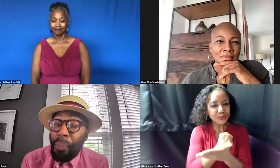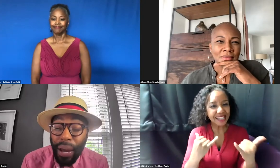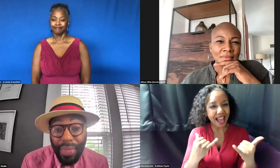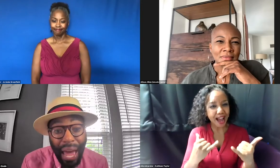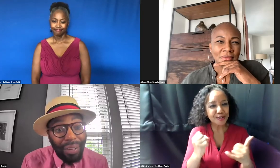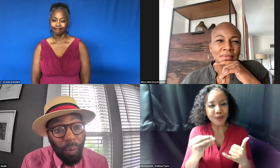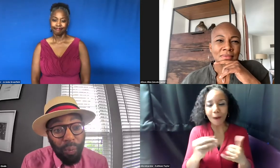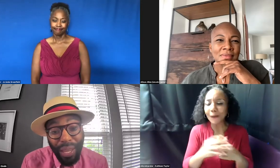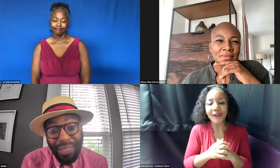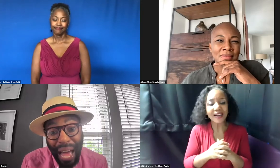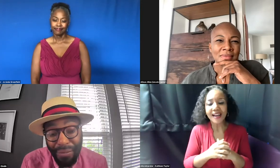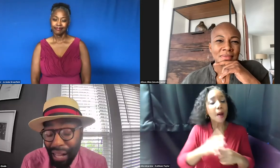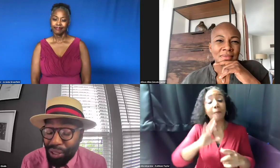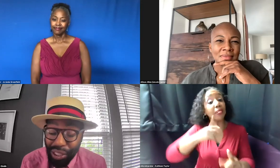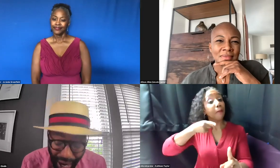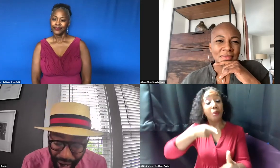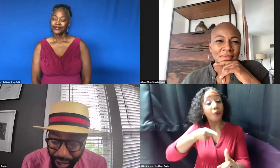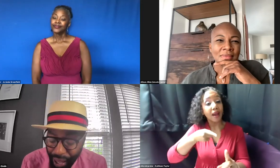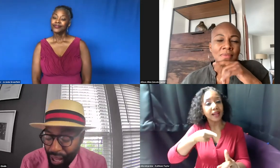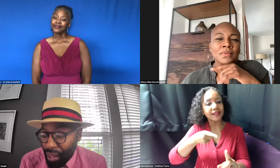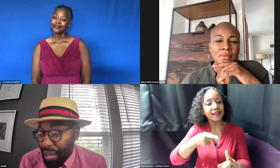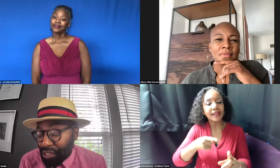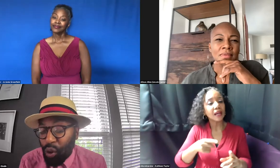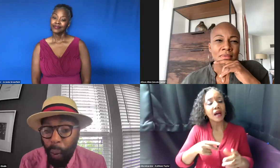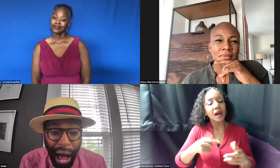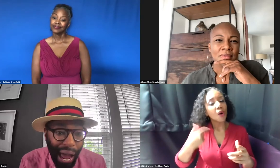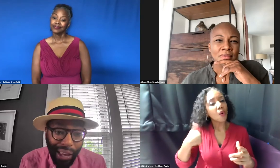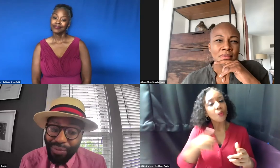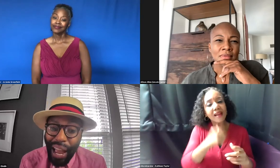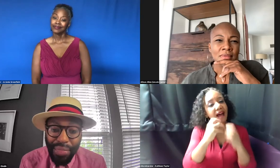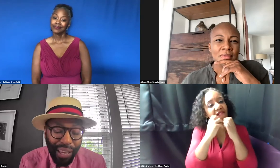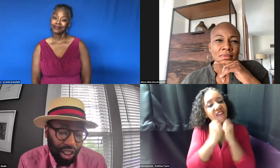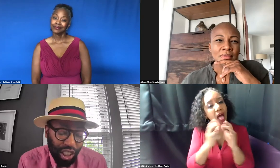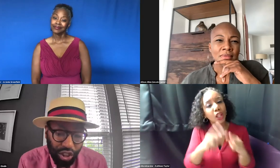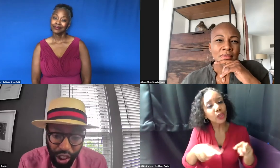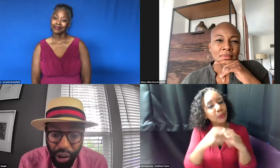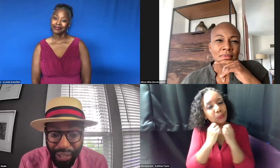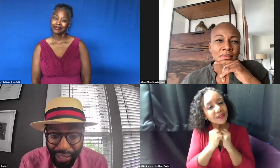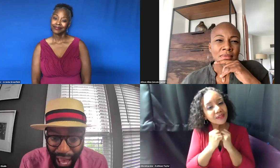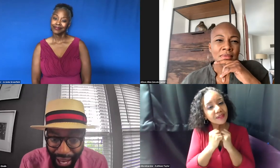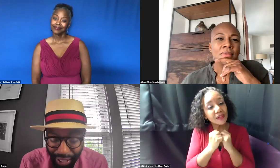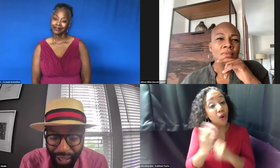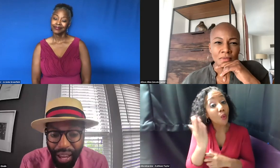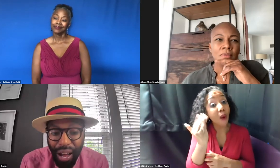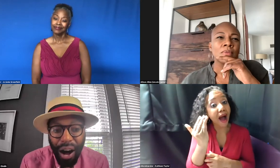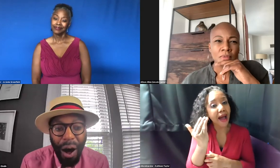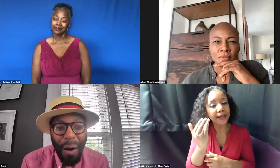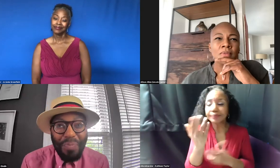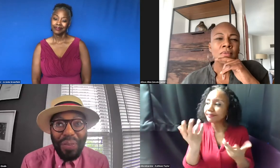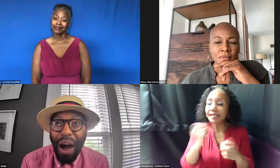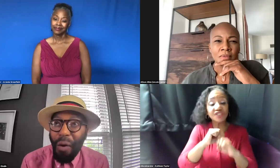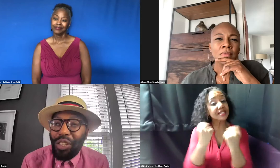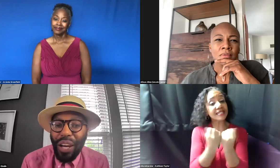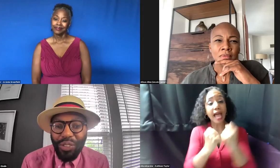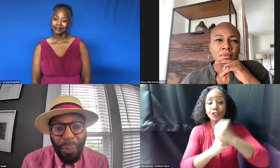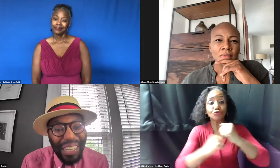I the point that it's not valued is there. The answer to why, I think, is just the structure of our society.